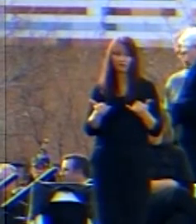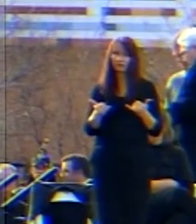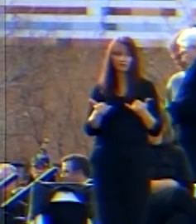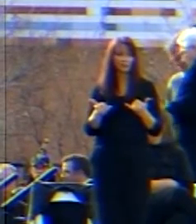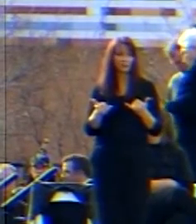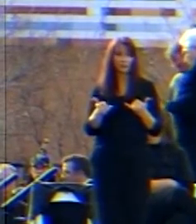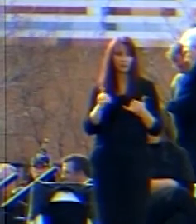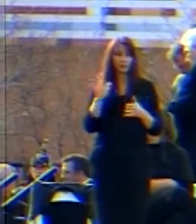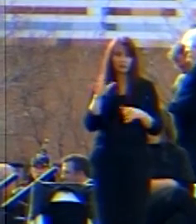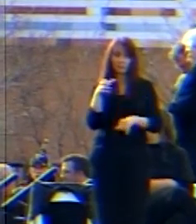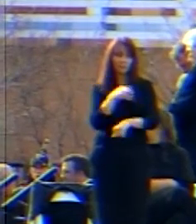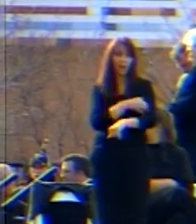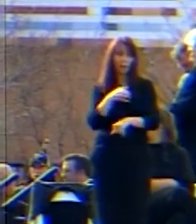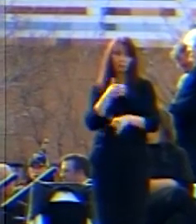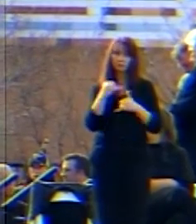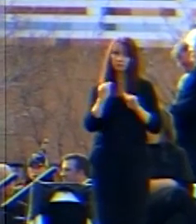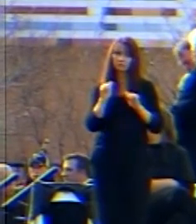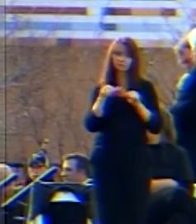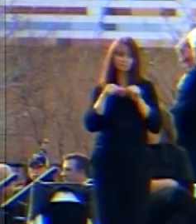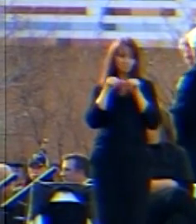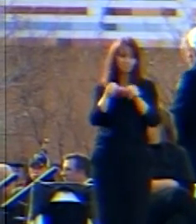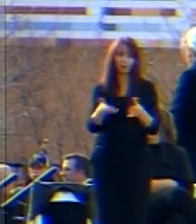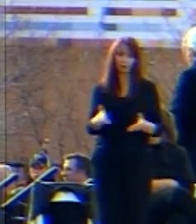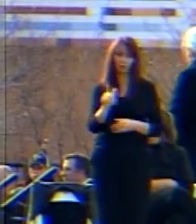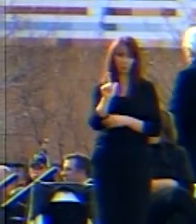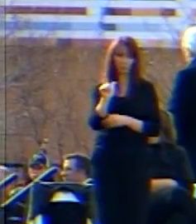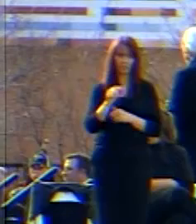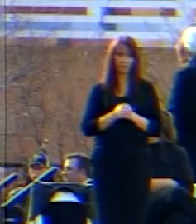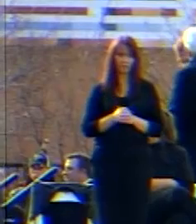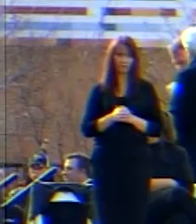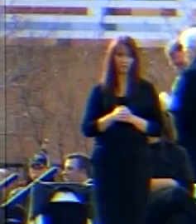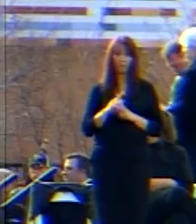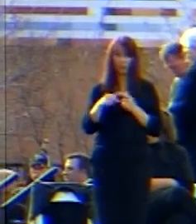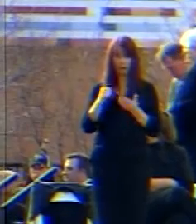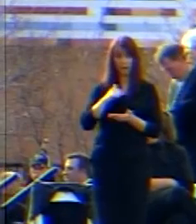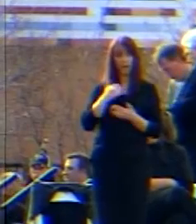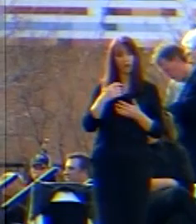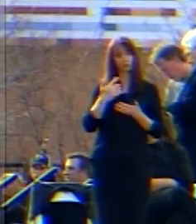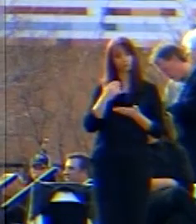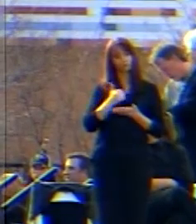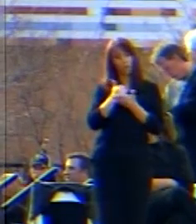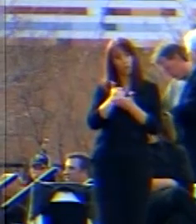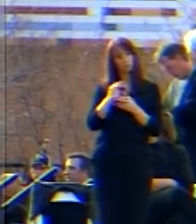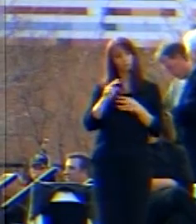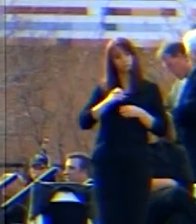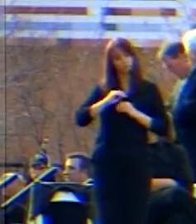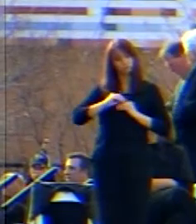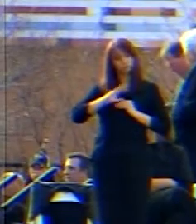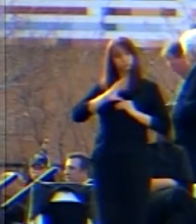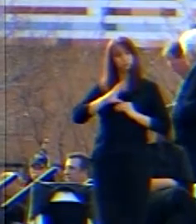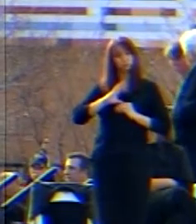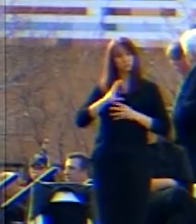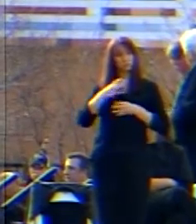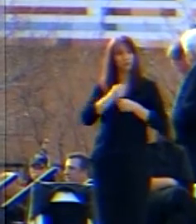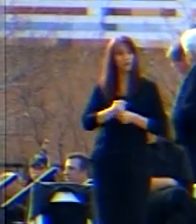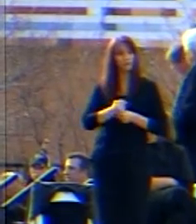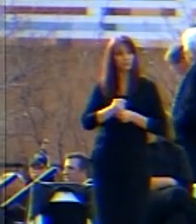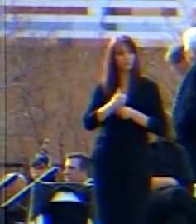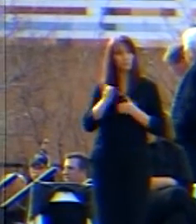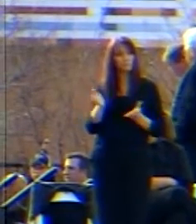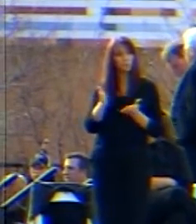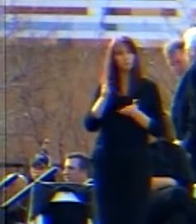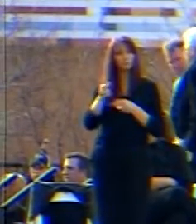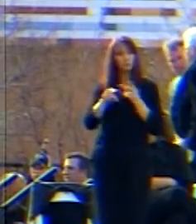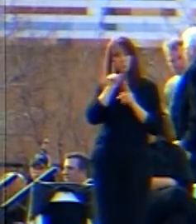the power of his punch will live on here in Louisville. And will help build the confidence and drive the dreams of